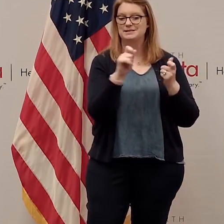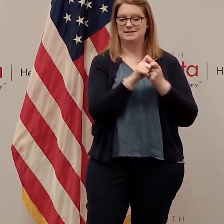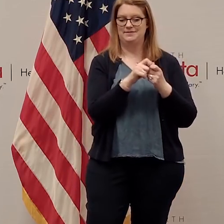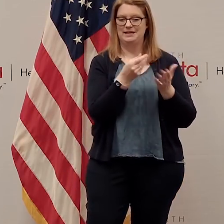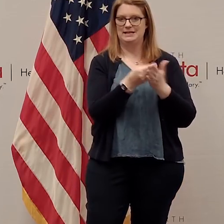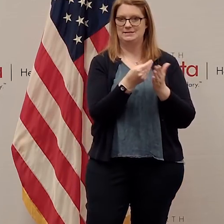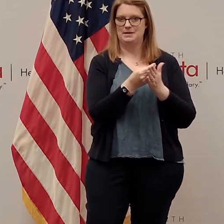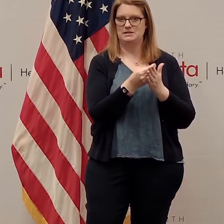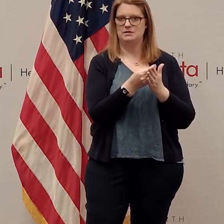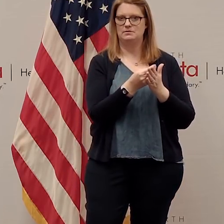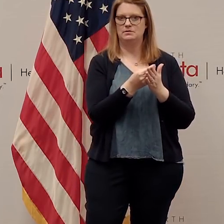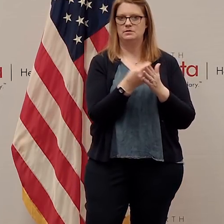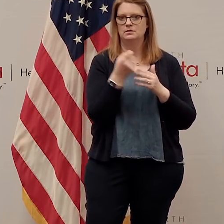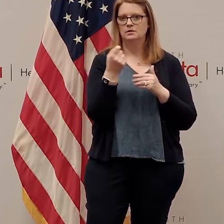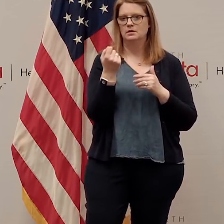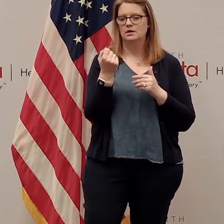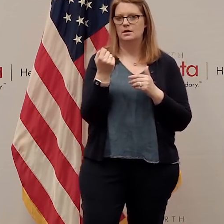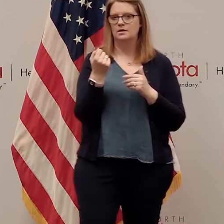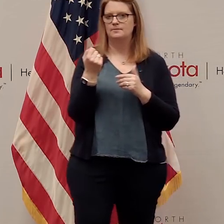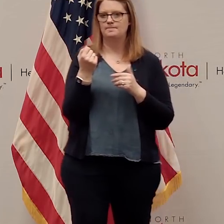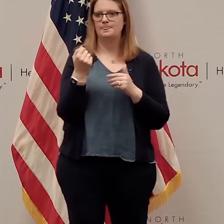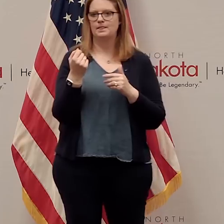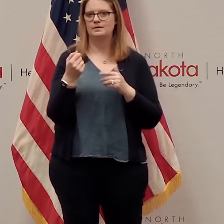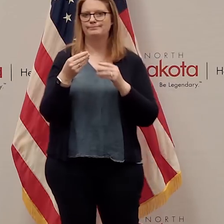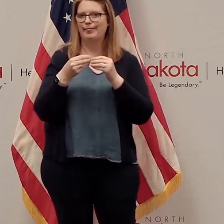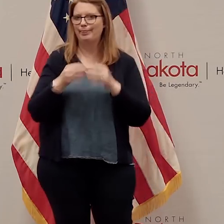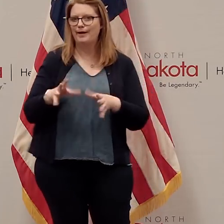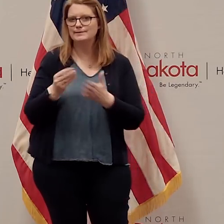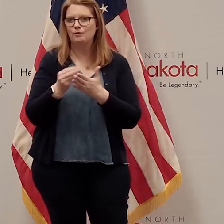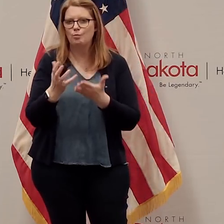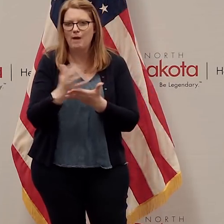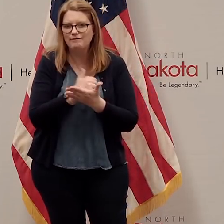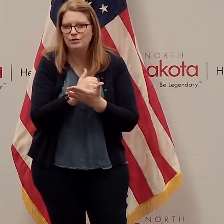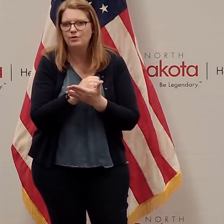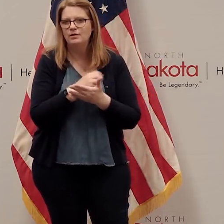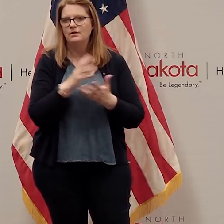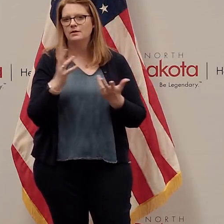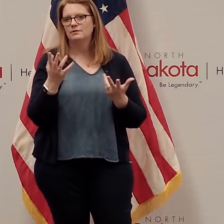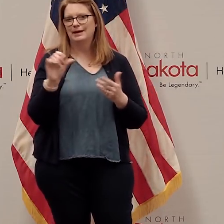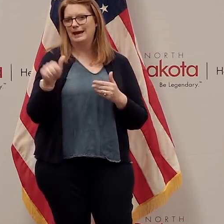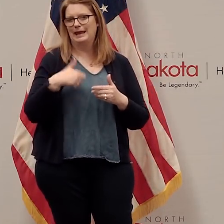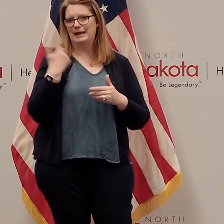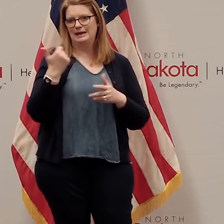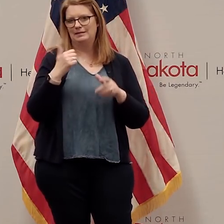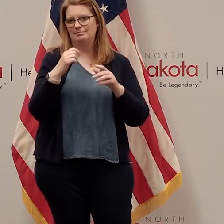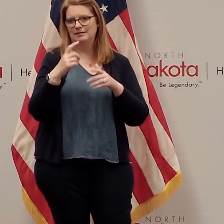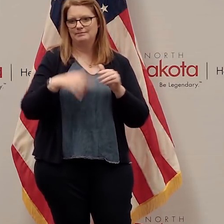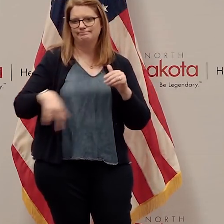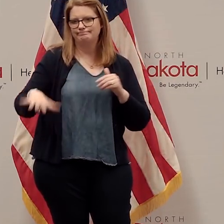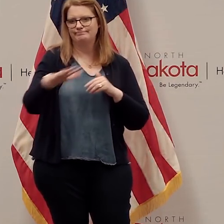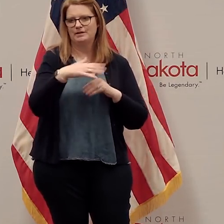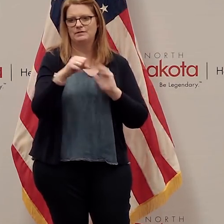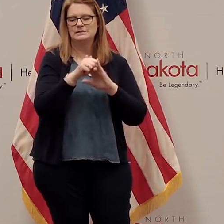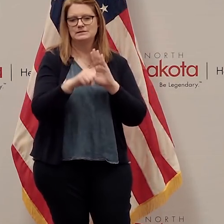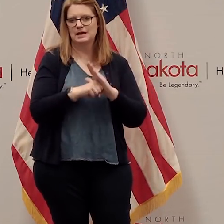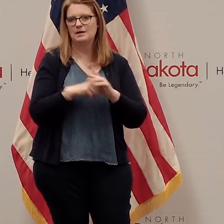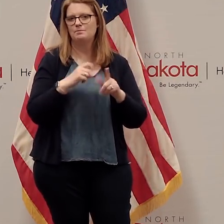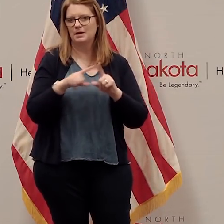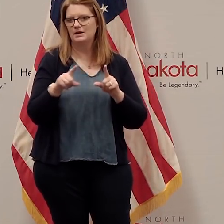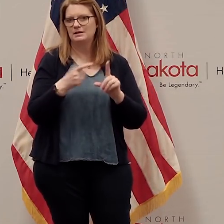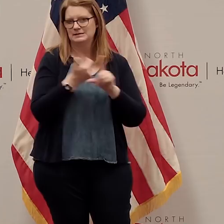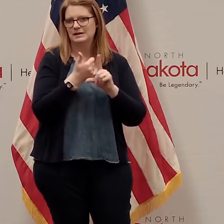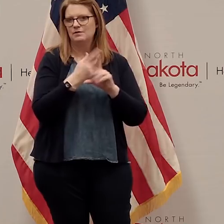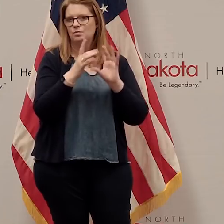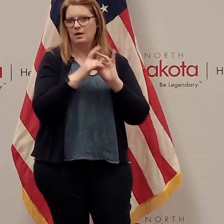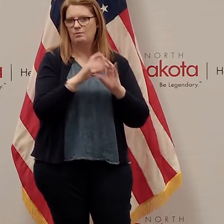Cannot be used to replace a loss of revenue for any political subdivisions of the state. It's to be used for